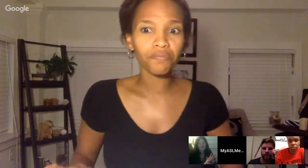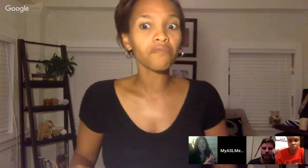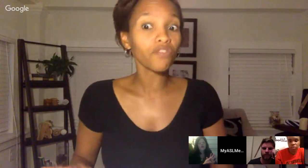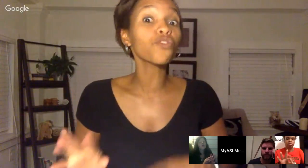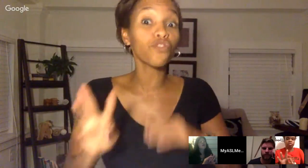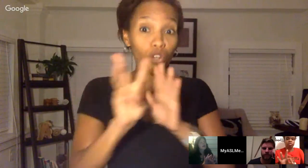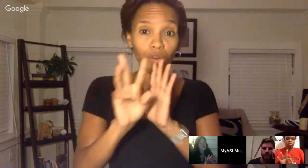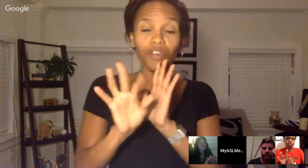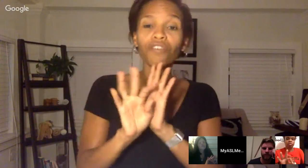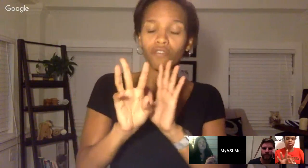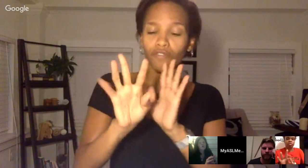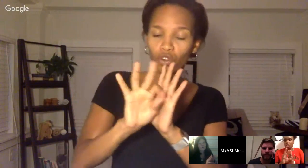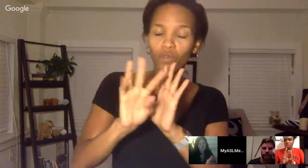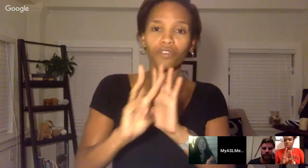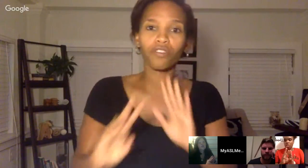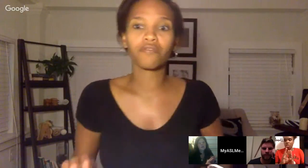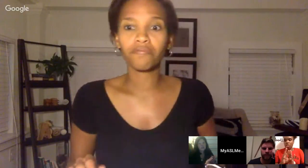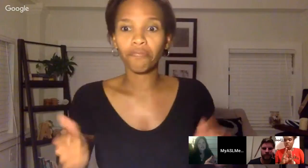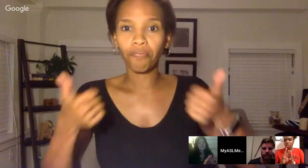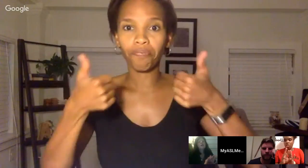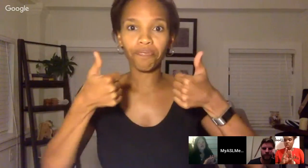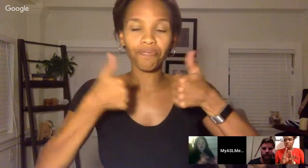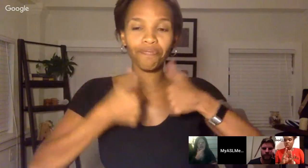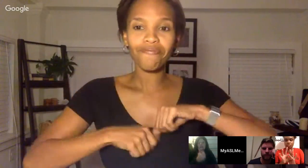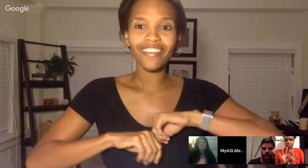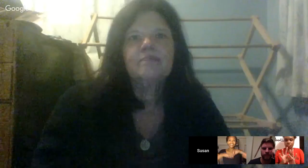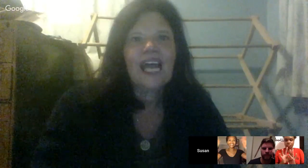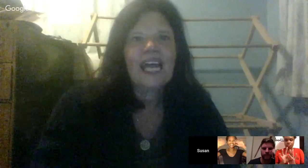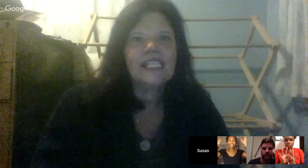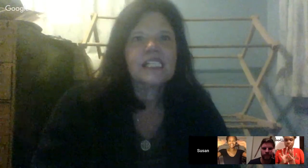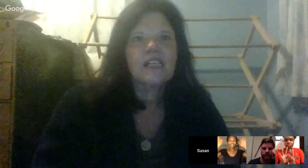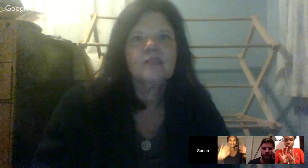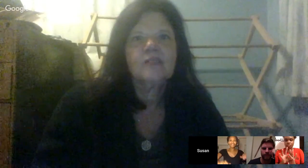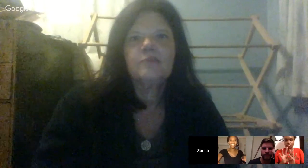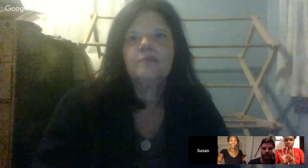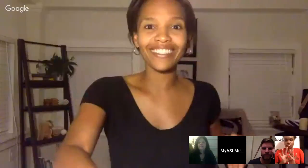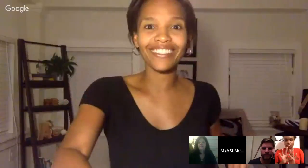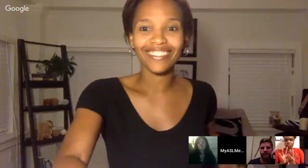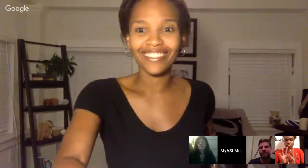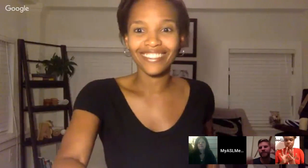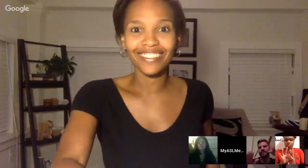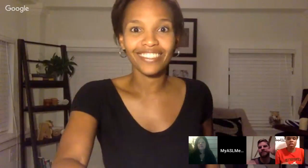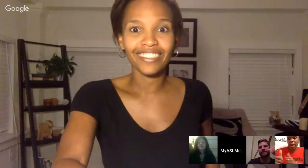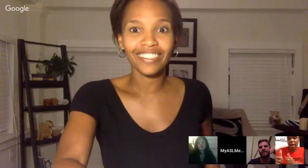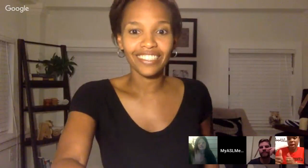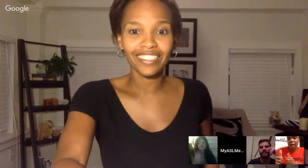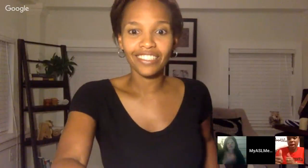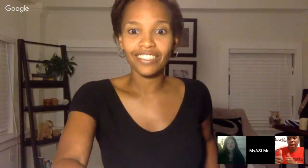Fort Worth. Okay. Thanks. Bye, guys.